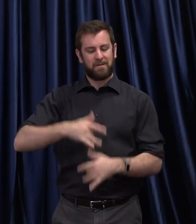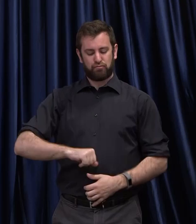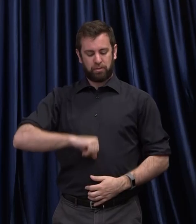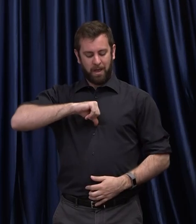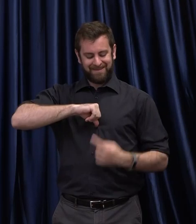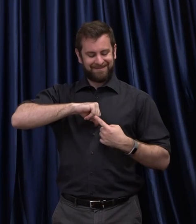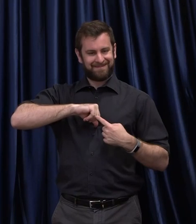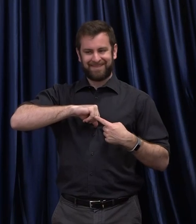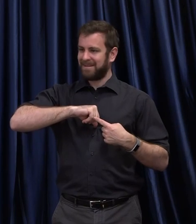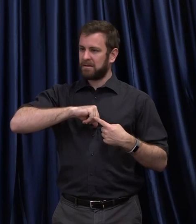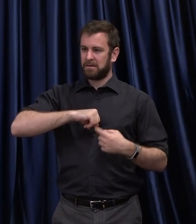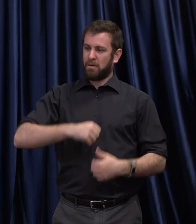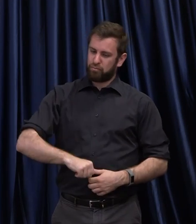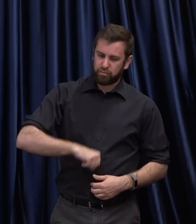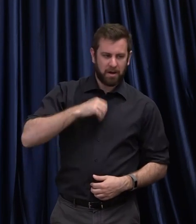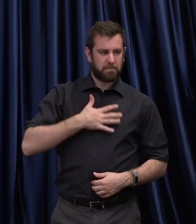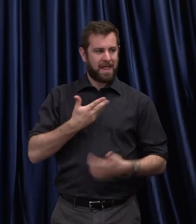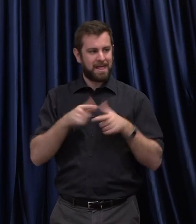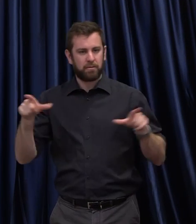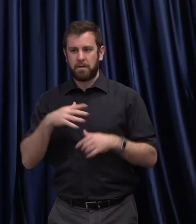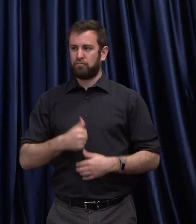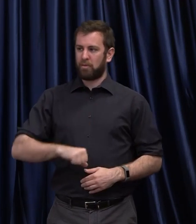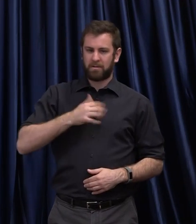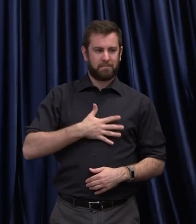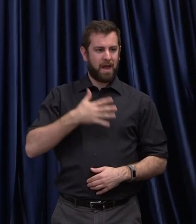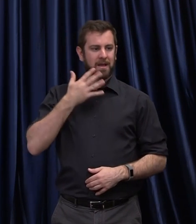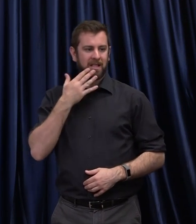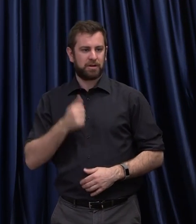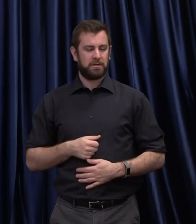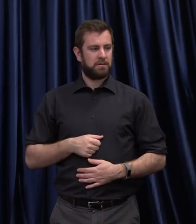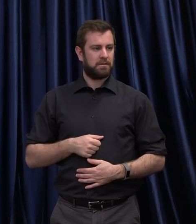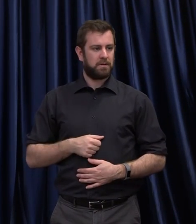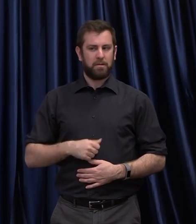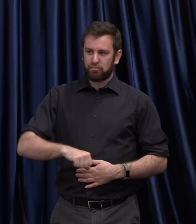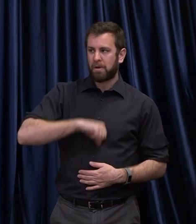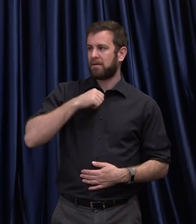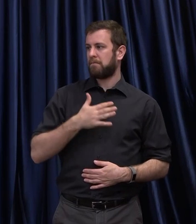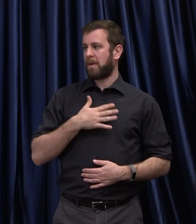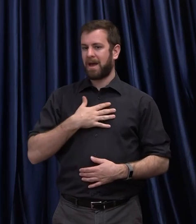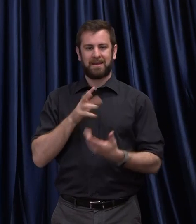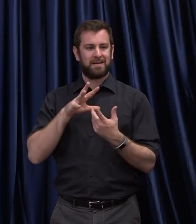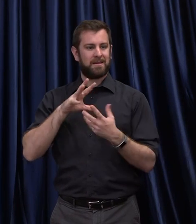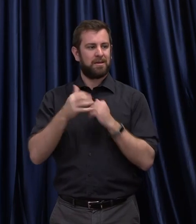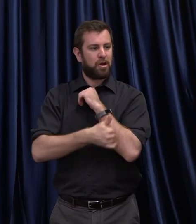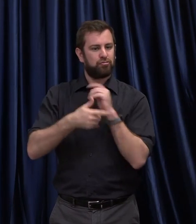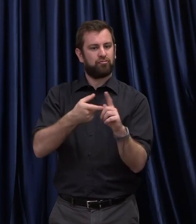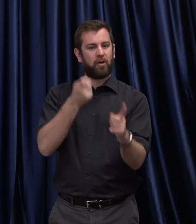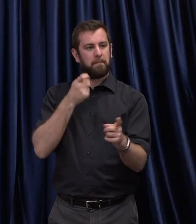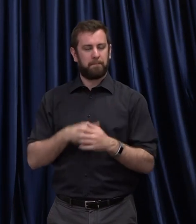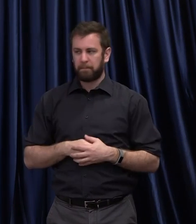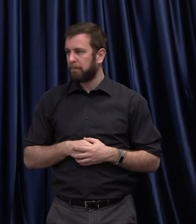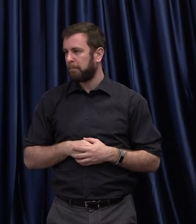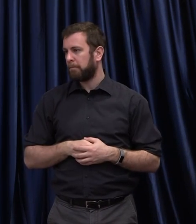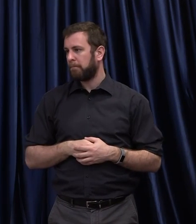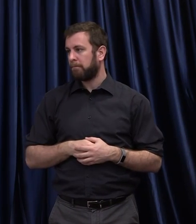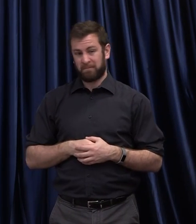proud of my language, proud of my color, proud of my nationality. All